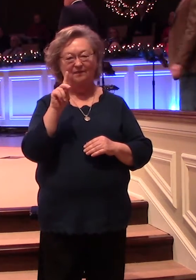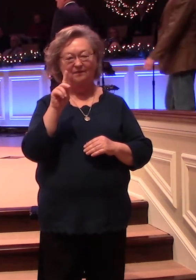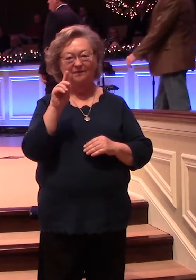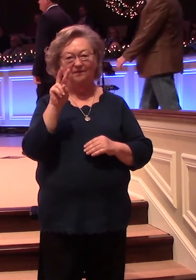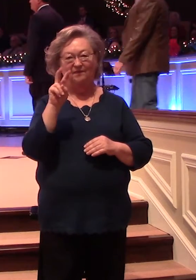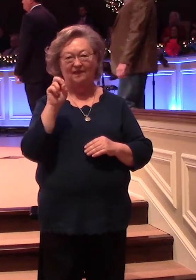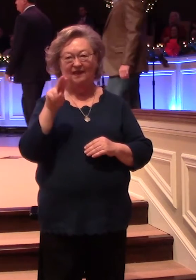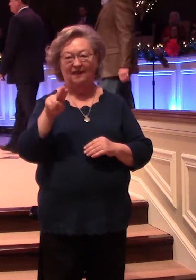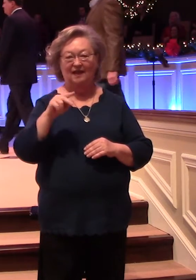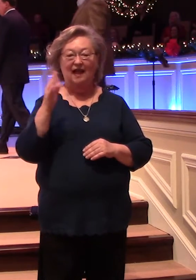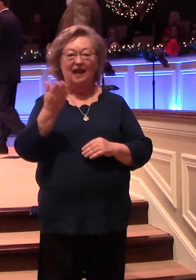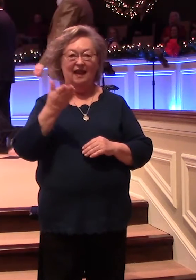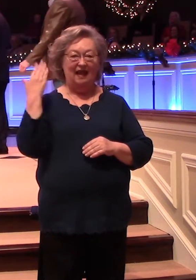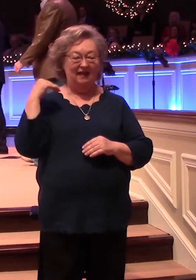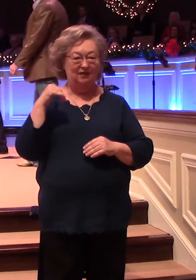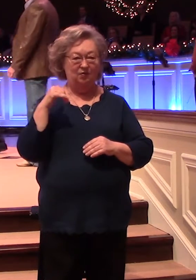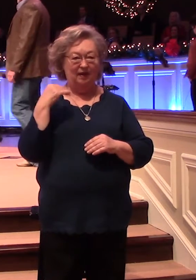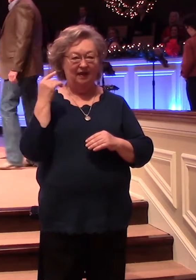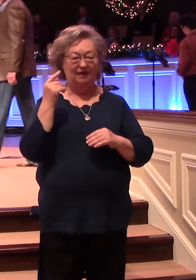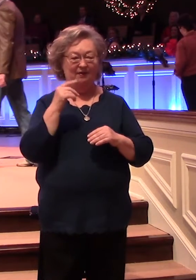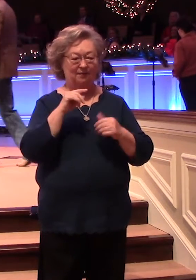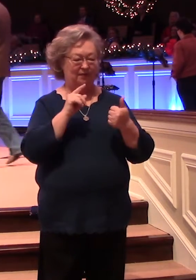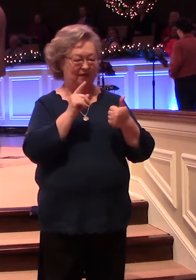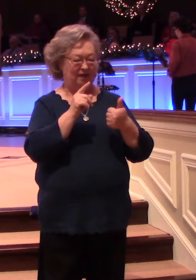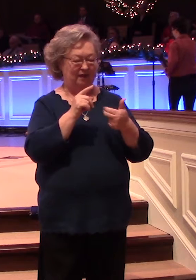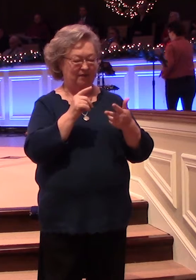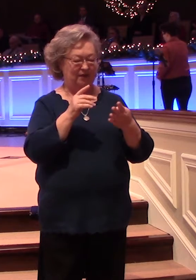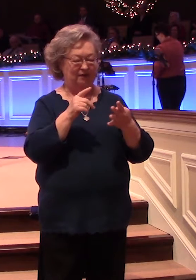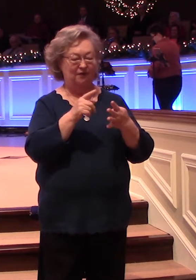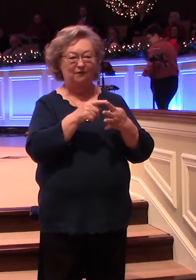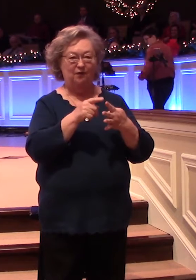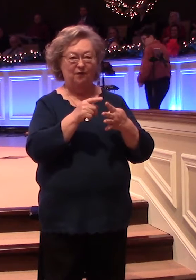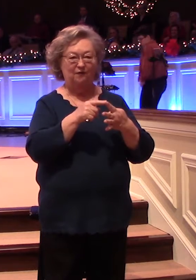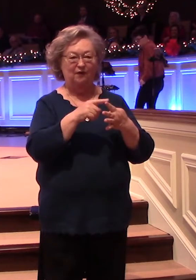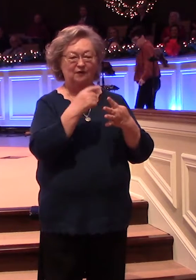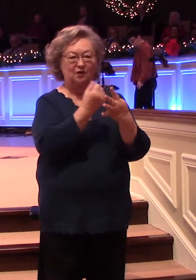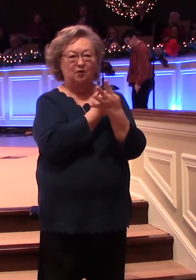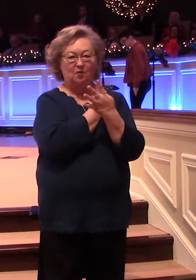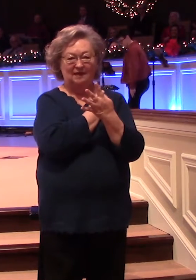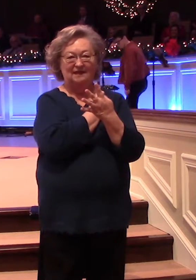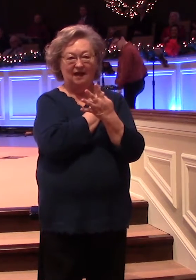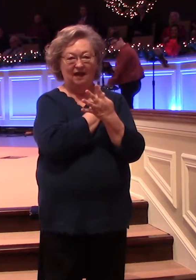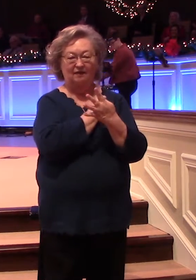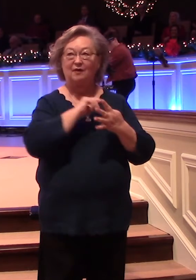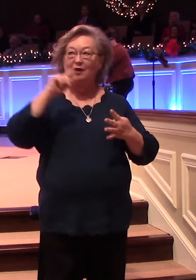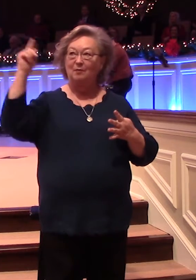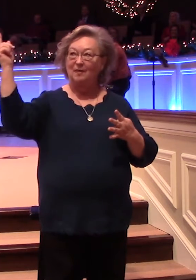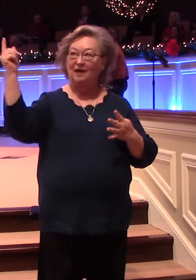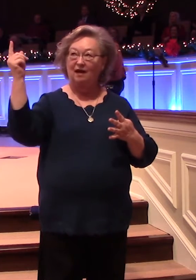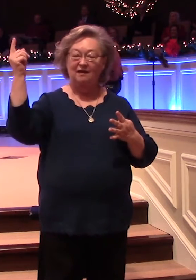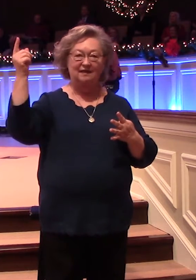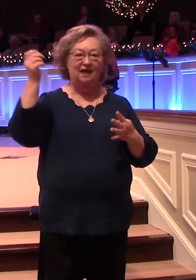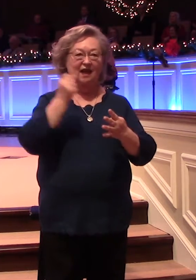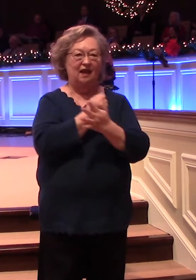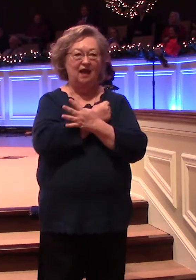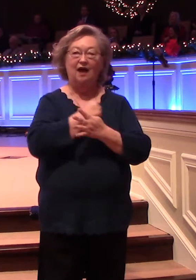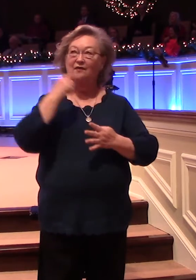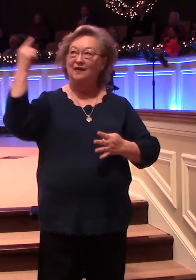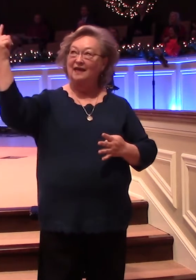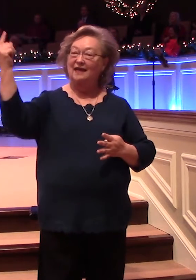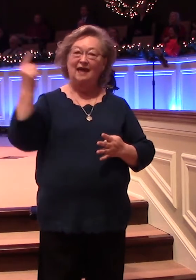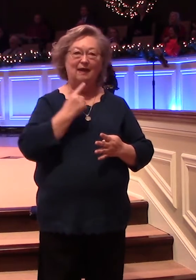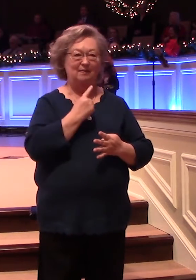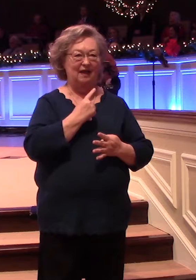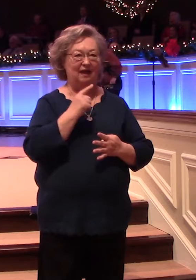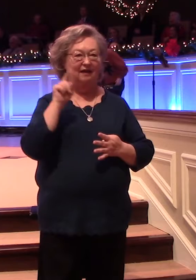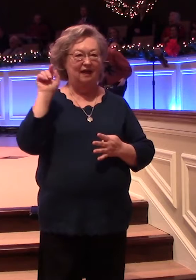Christmas celebrates the reality, the truth that love came down. Love is an act of God, rooted